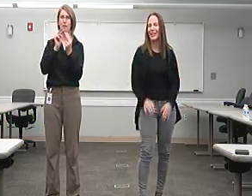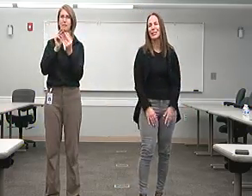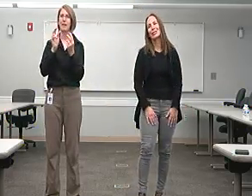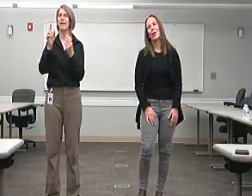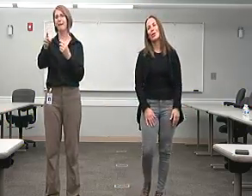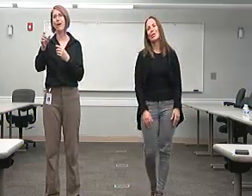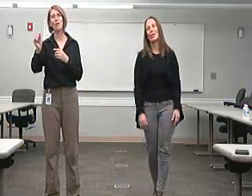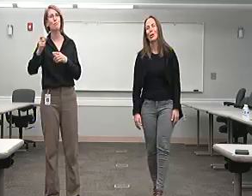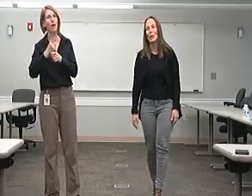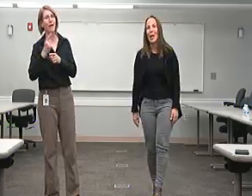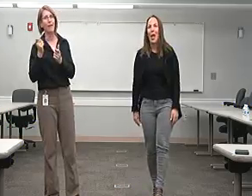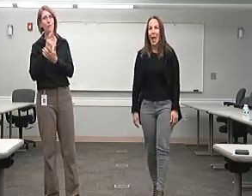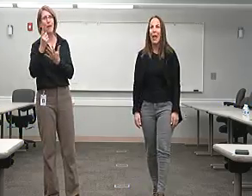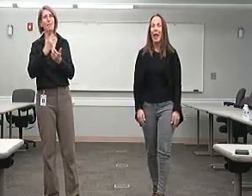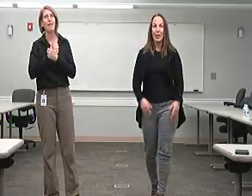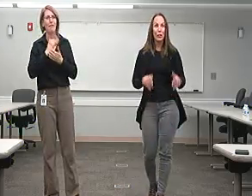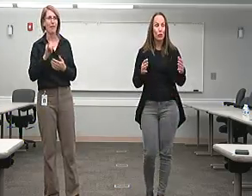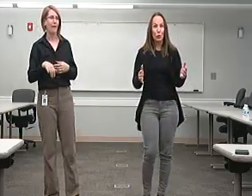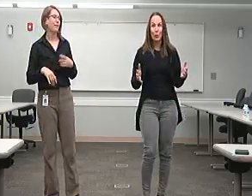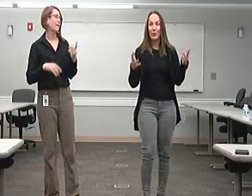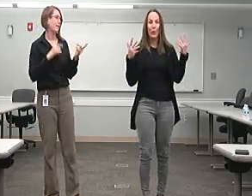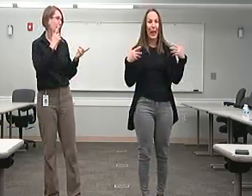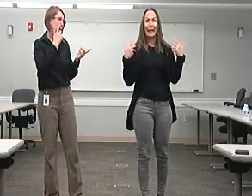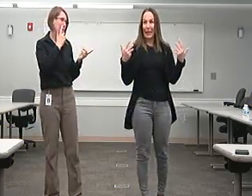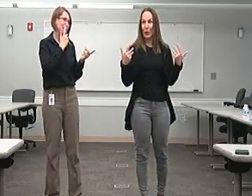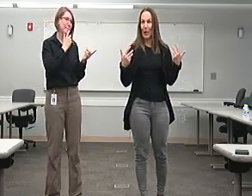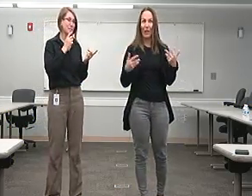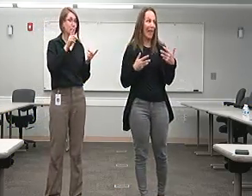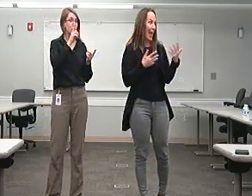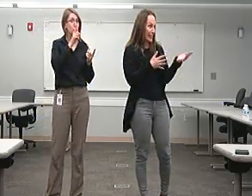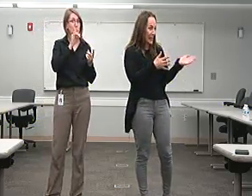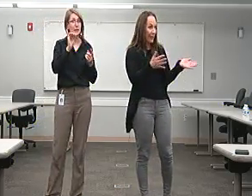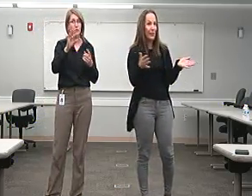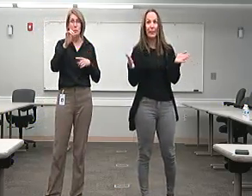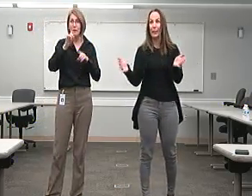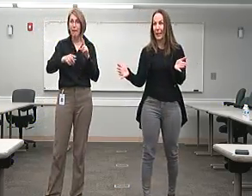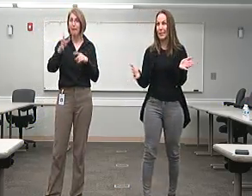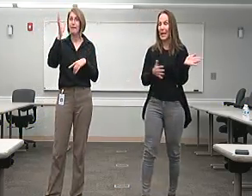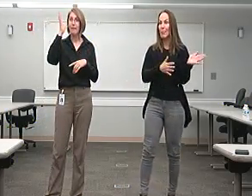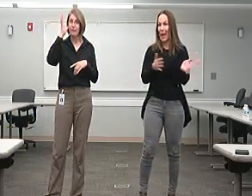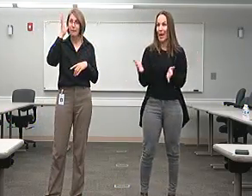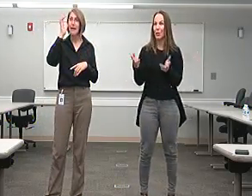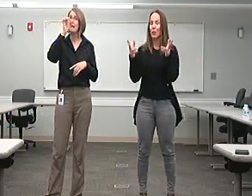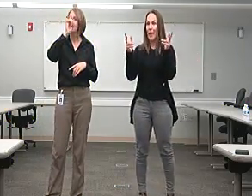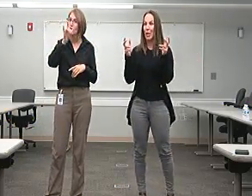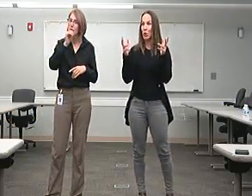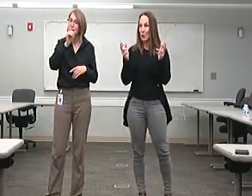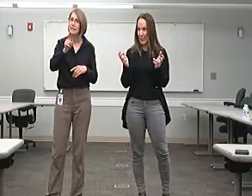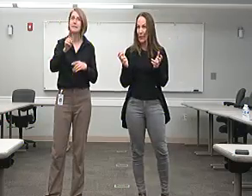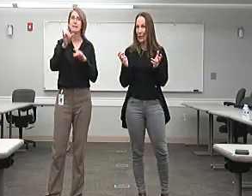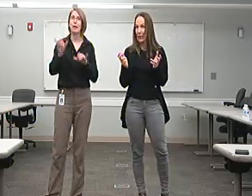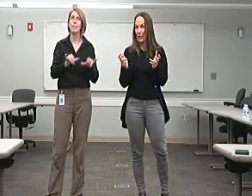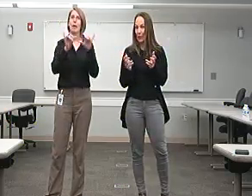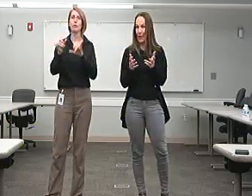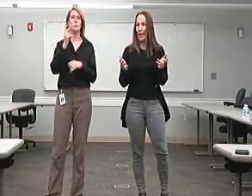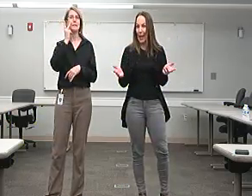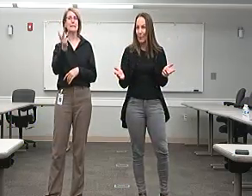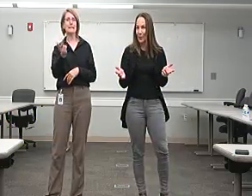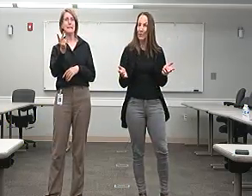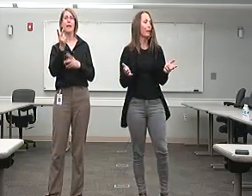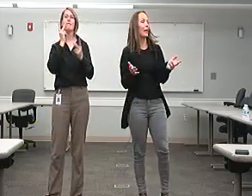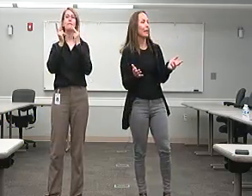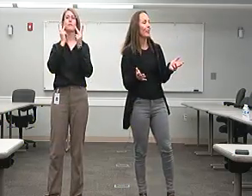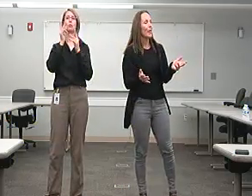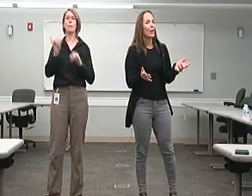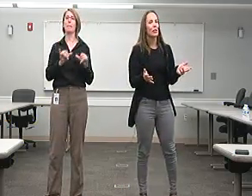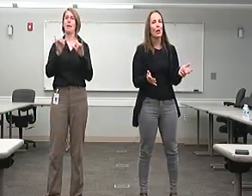cute. And it's true. If you can't hear it, that definitely is a pattern that you see. That happens, right?